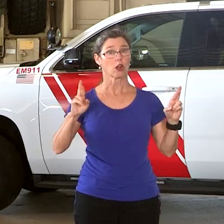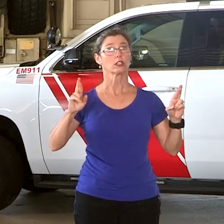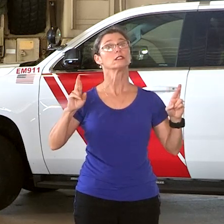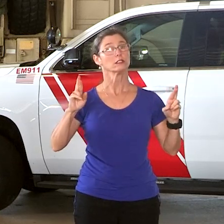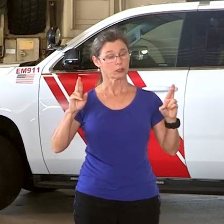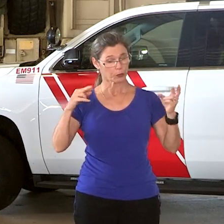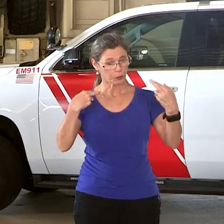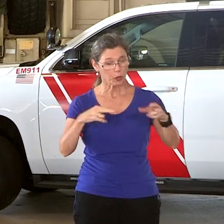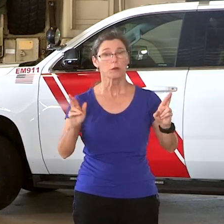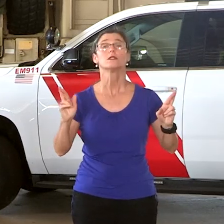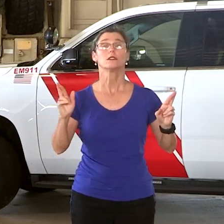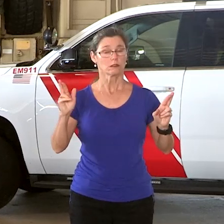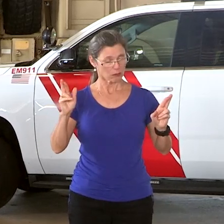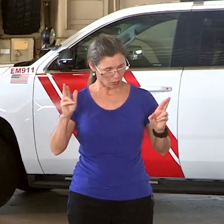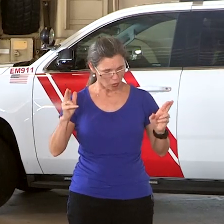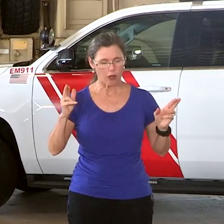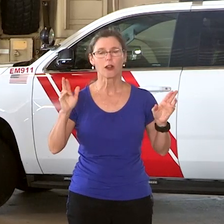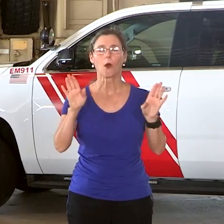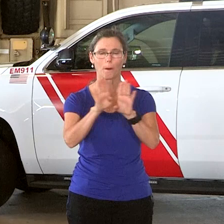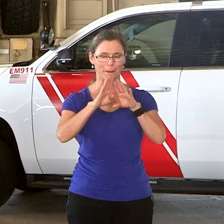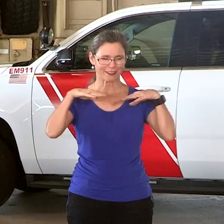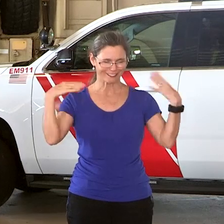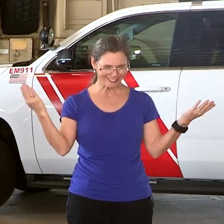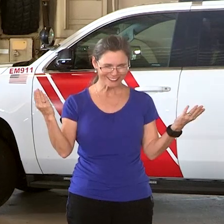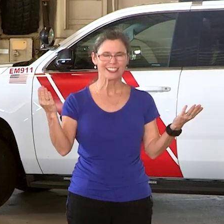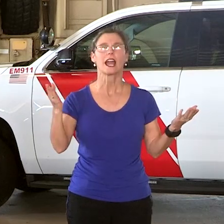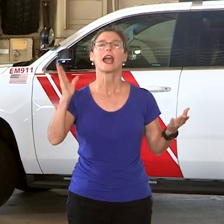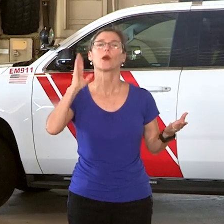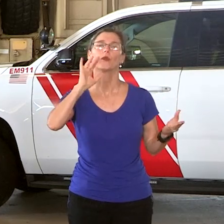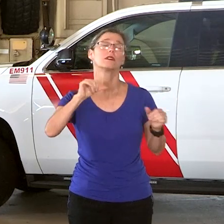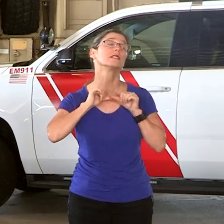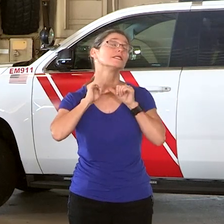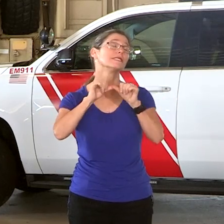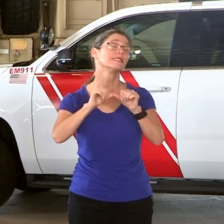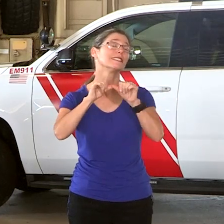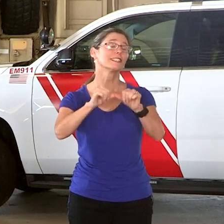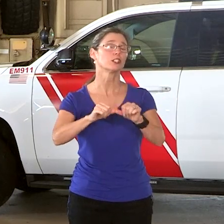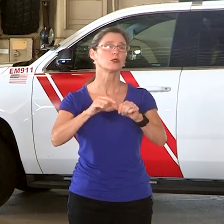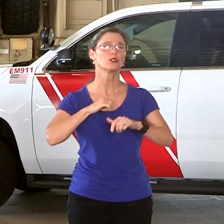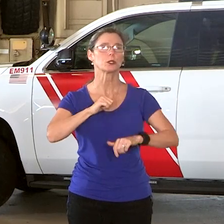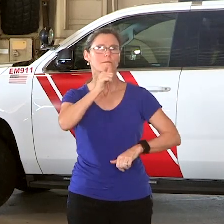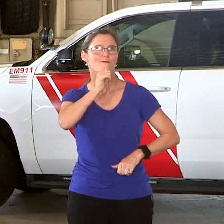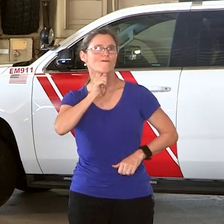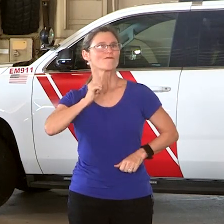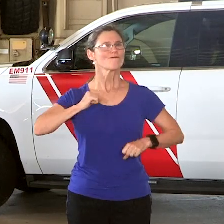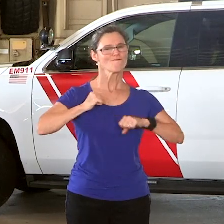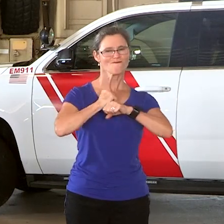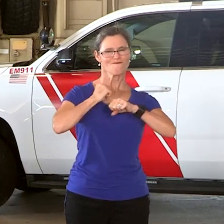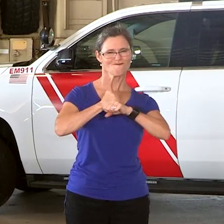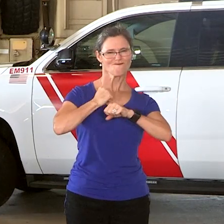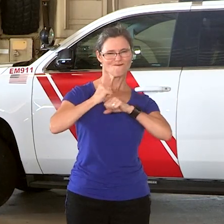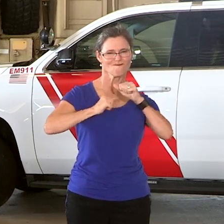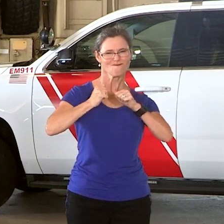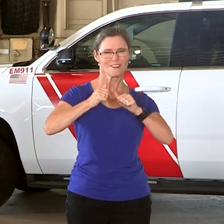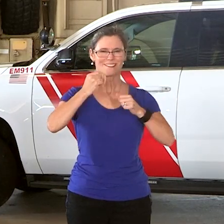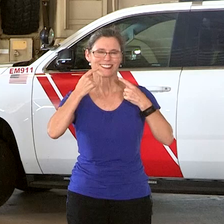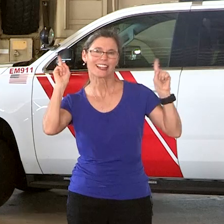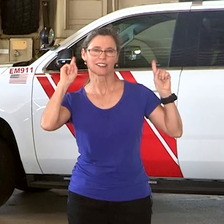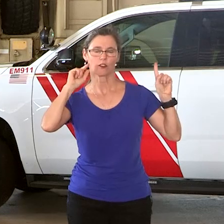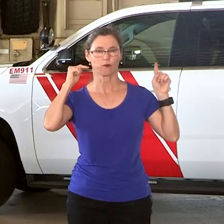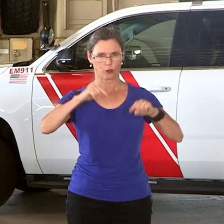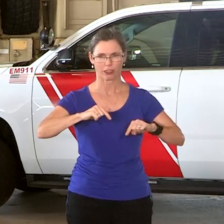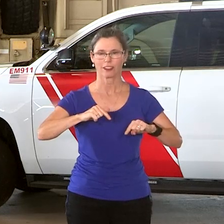and fully operational, and we're going to continue to stand tall in this fight in the days ahead. And again, I want to